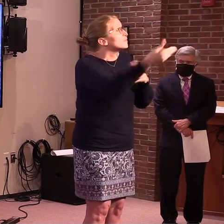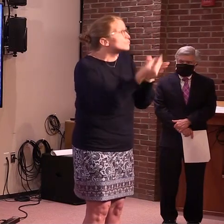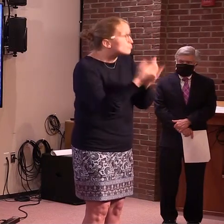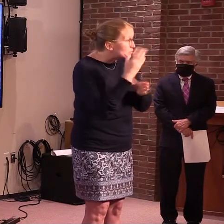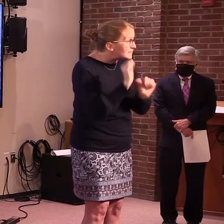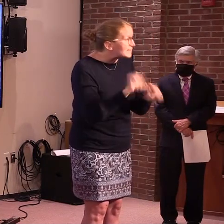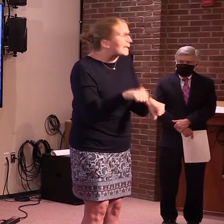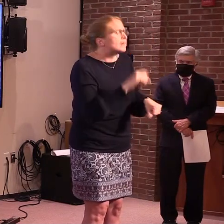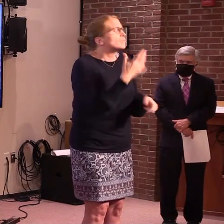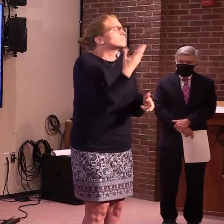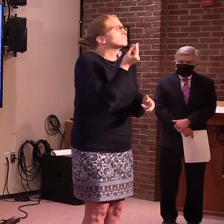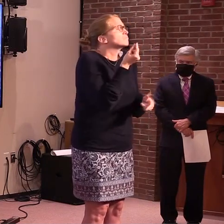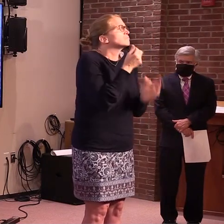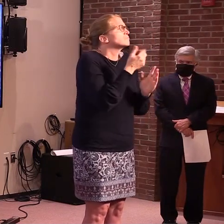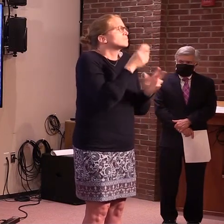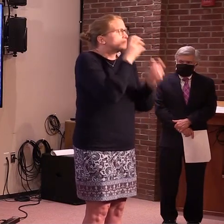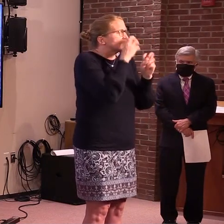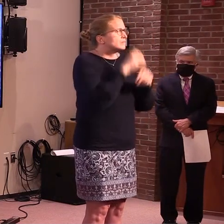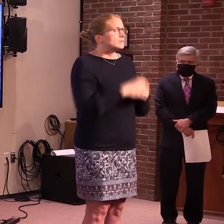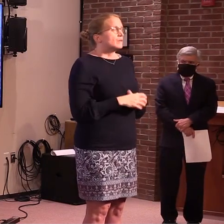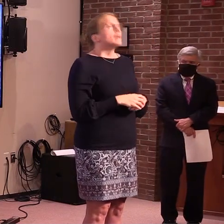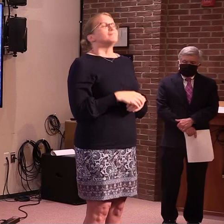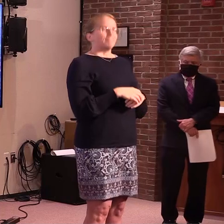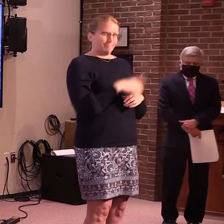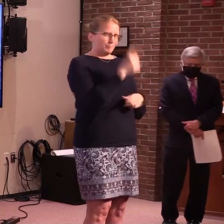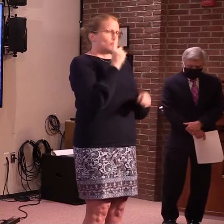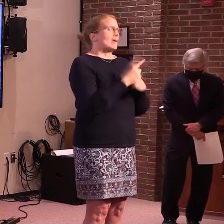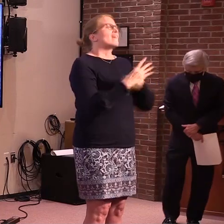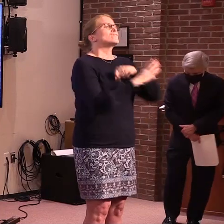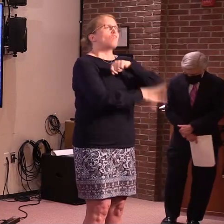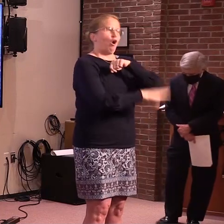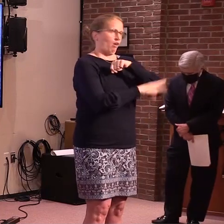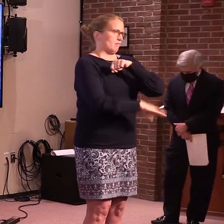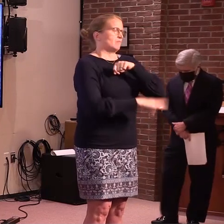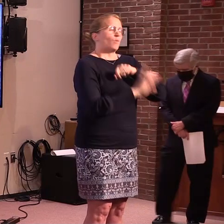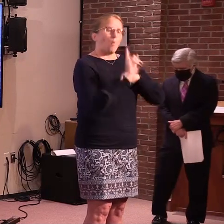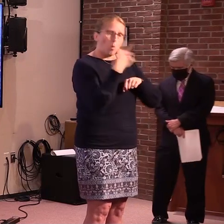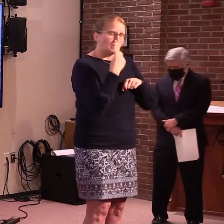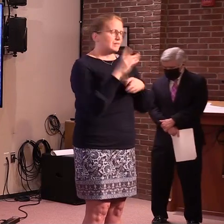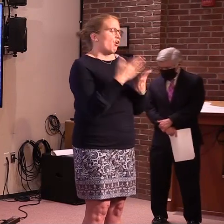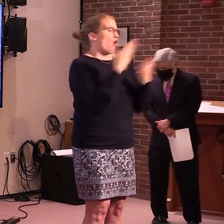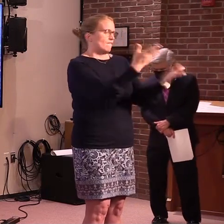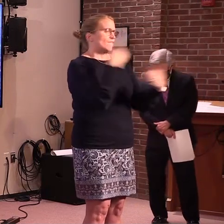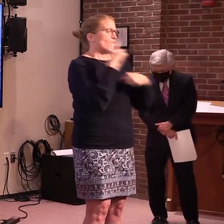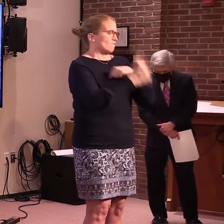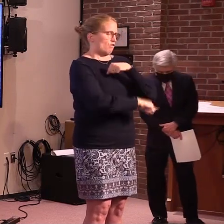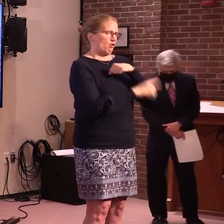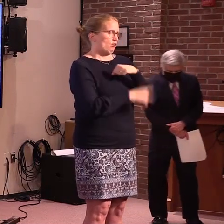That's right, Aaron. It's just for the fall semester at the Community College of Vermont.